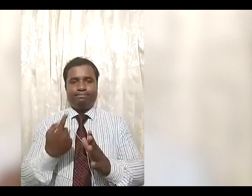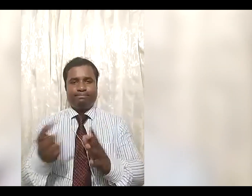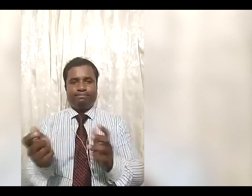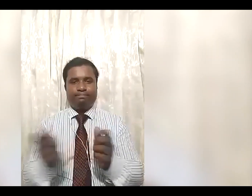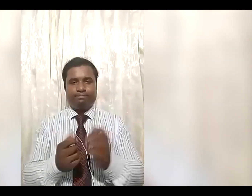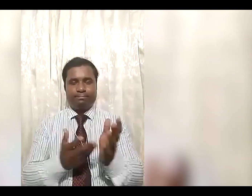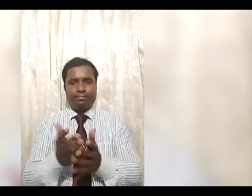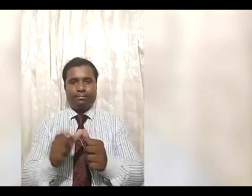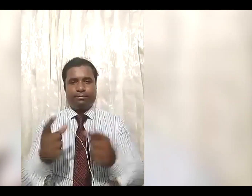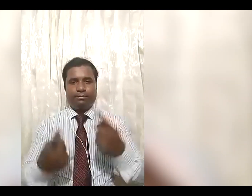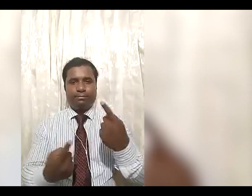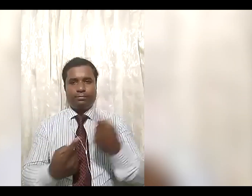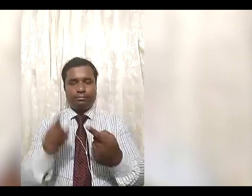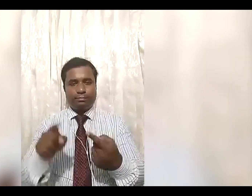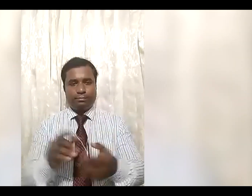Sure, I can